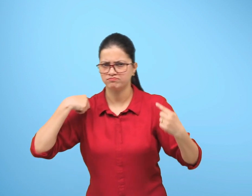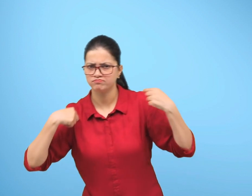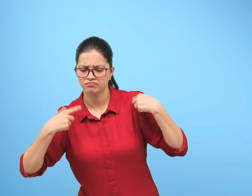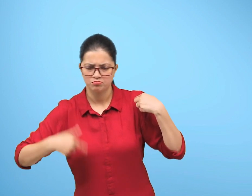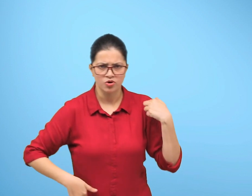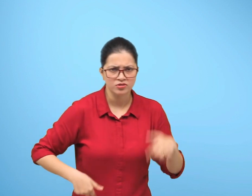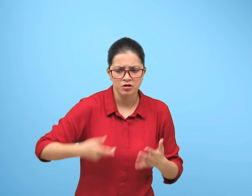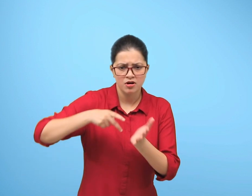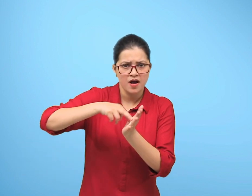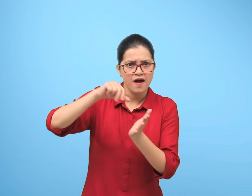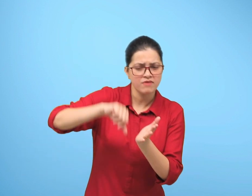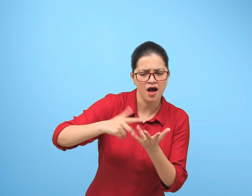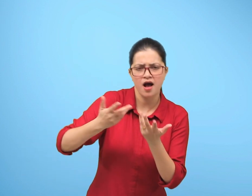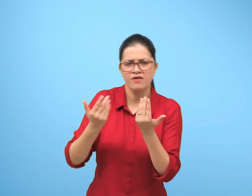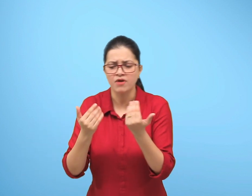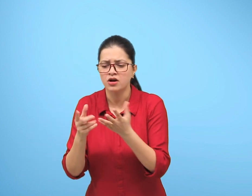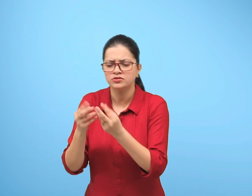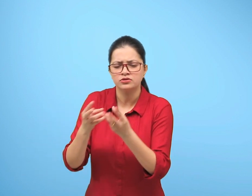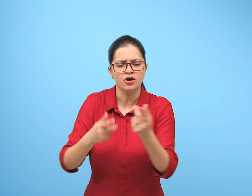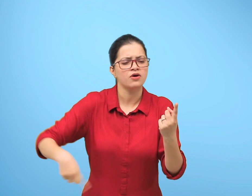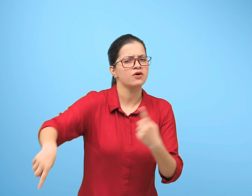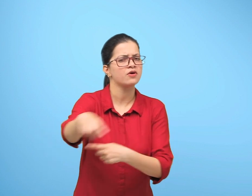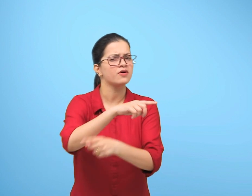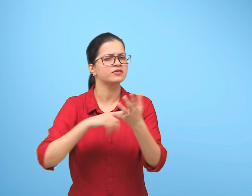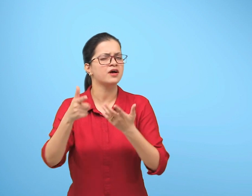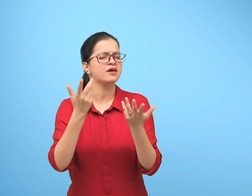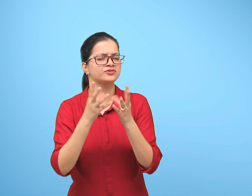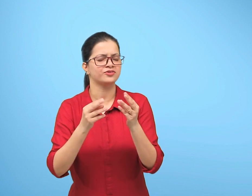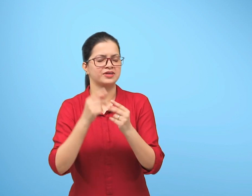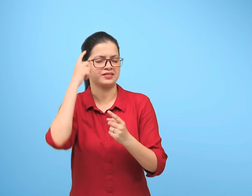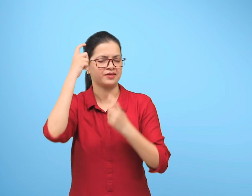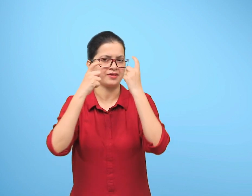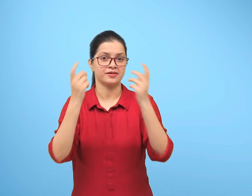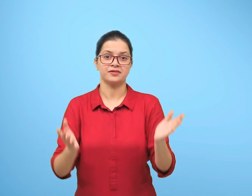movements and find ways that everyday activities could then be managed.